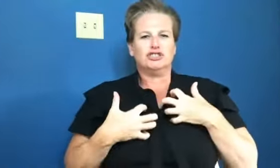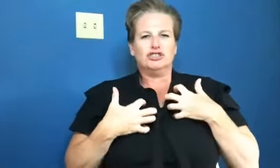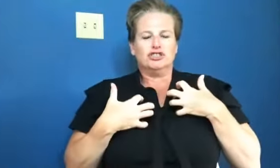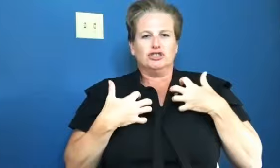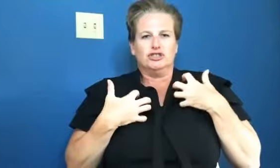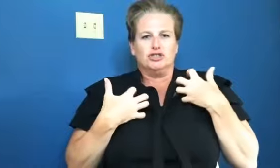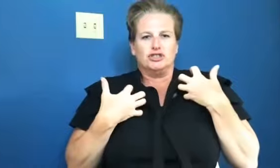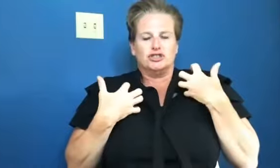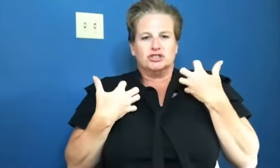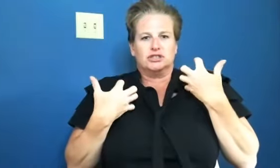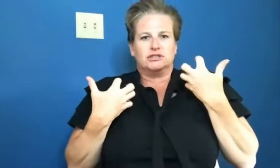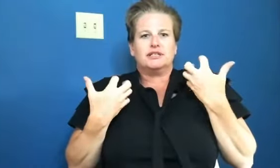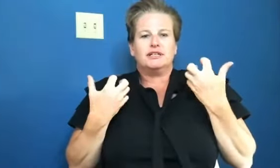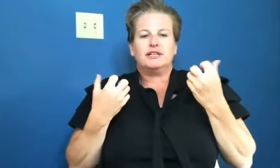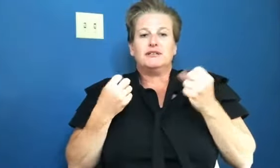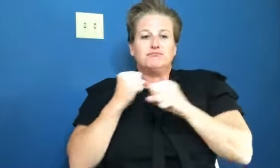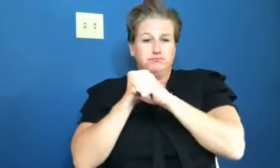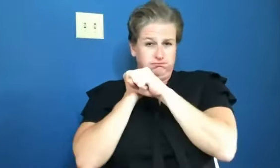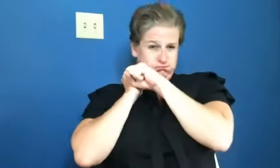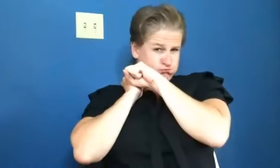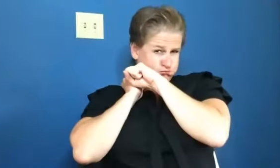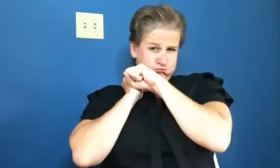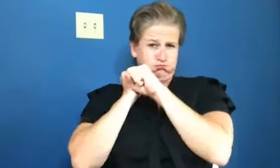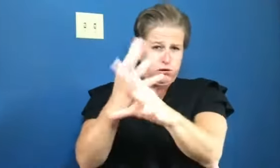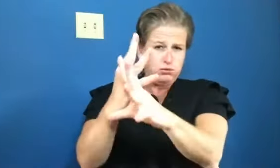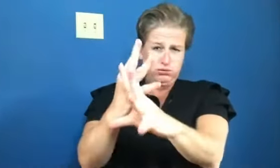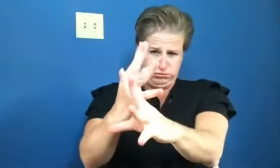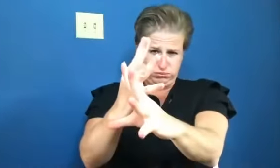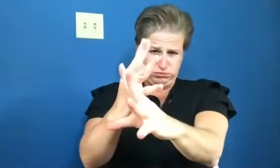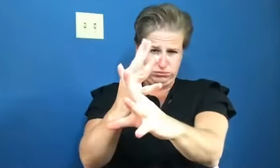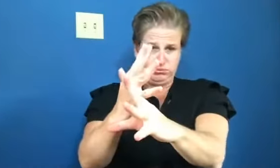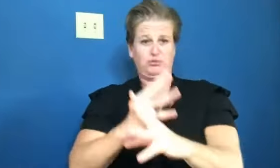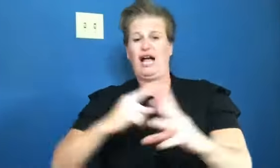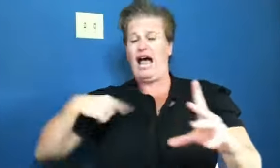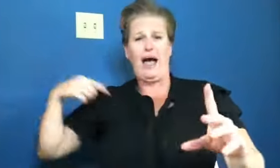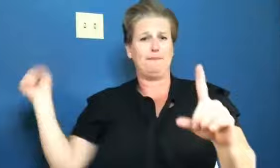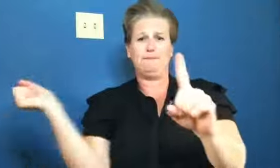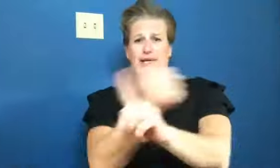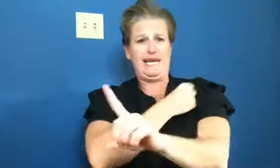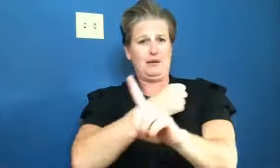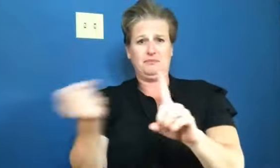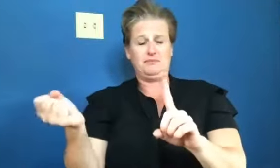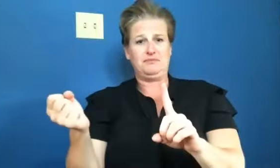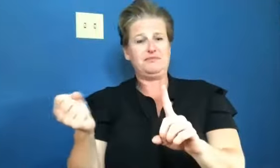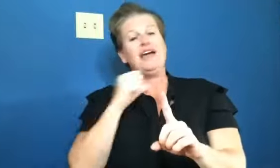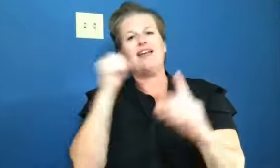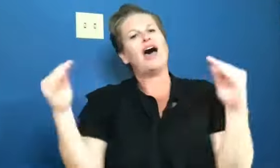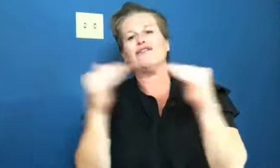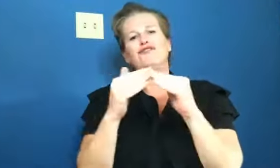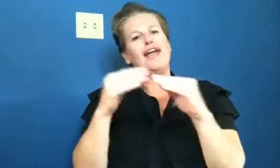just boiled out. And when he came home, I just beat the tarnation out of him. It wasn't a fair fight. Of course, it wasn't a fair fight, but